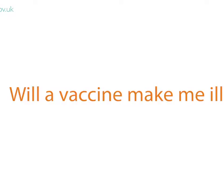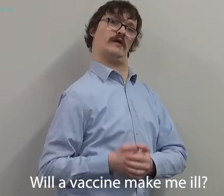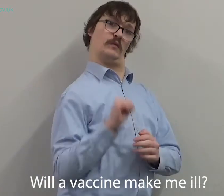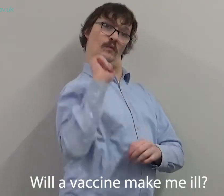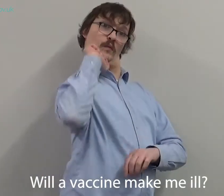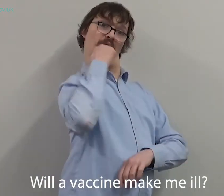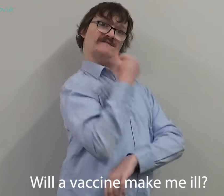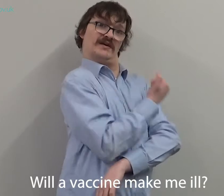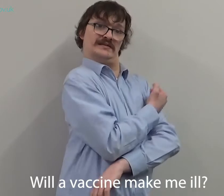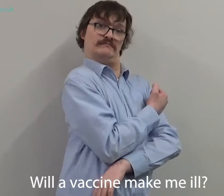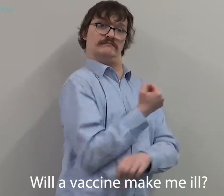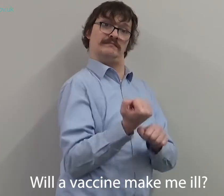Will a vaccine make me ill?